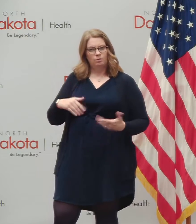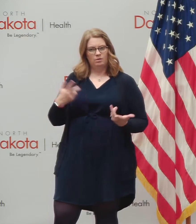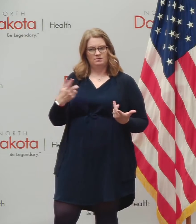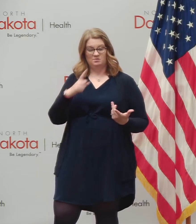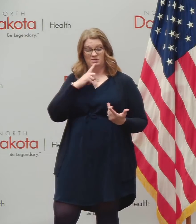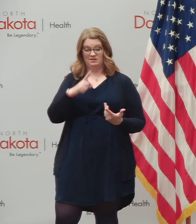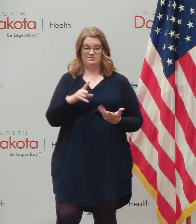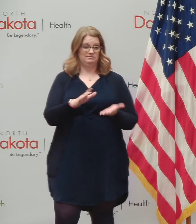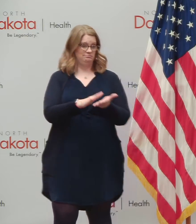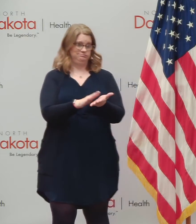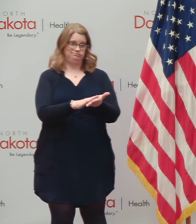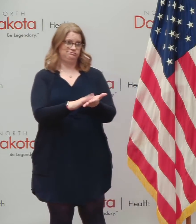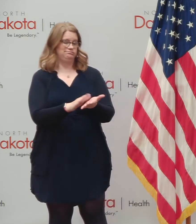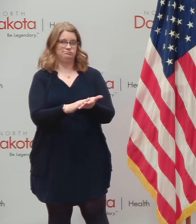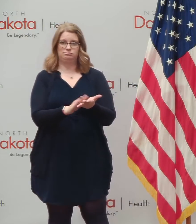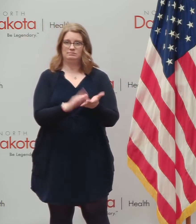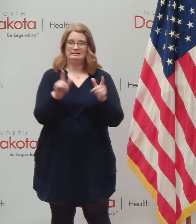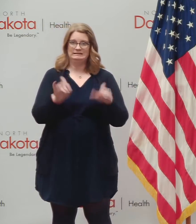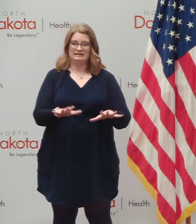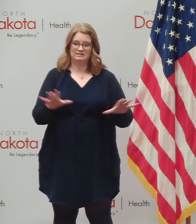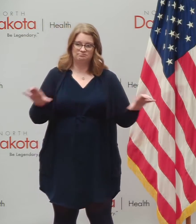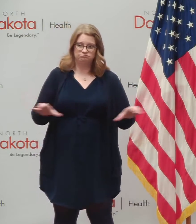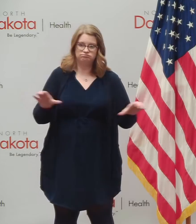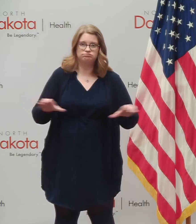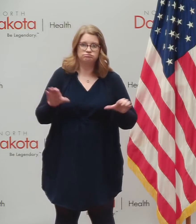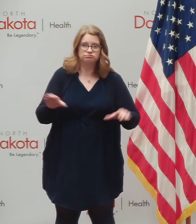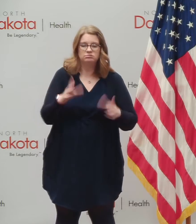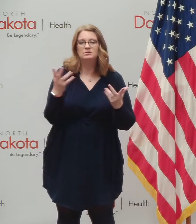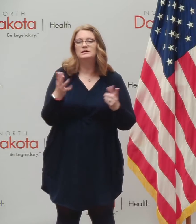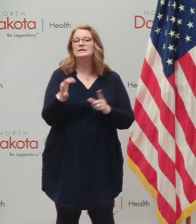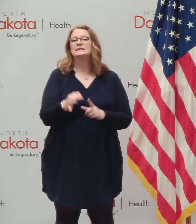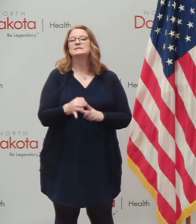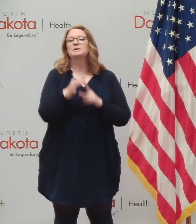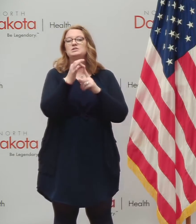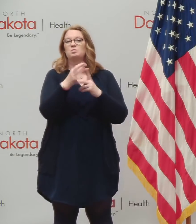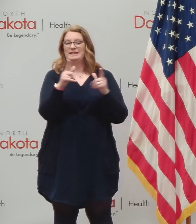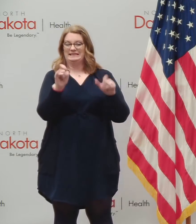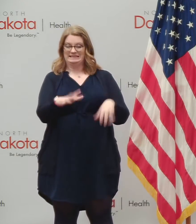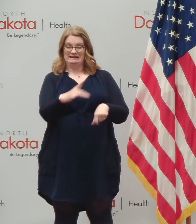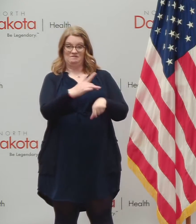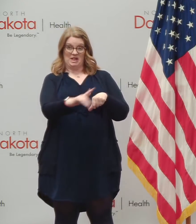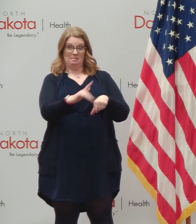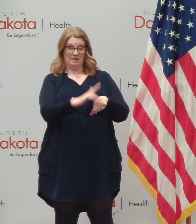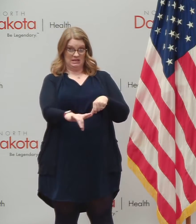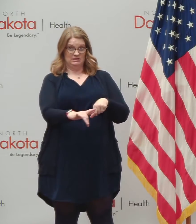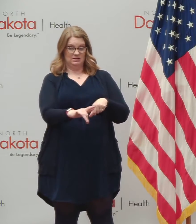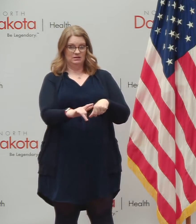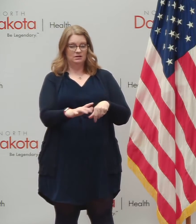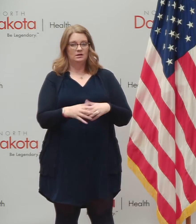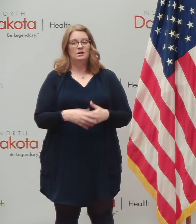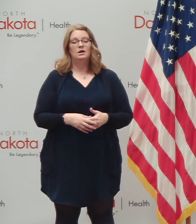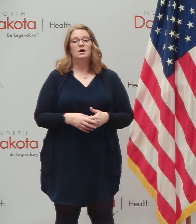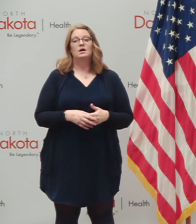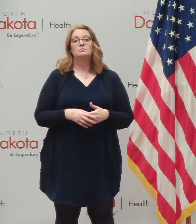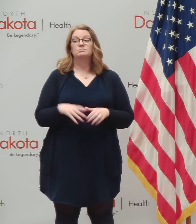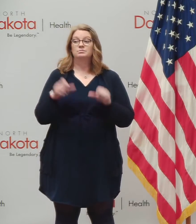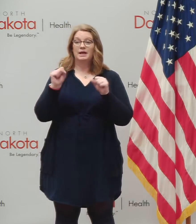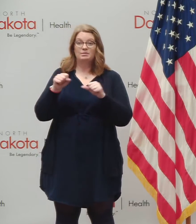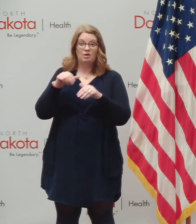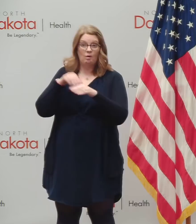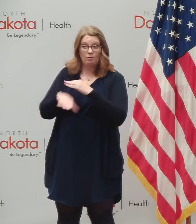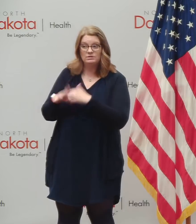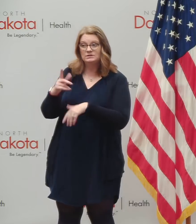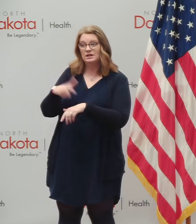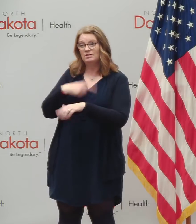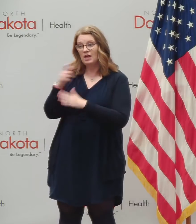as she described it, doing the testing that we're doing, and particularly with the capacity we had to be able to test in long-term care